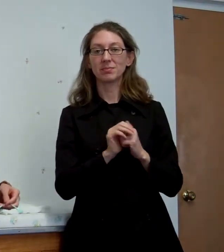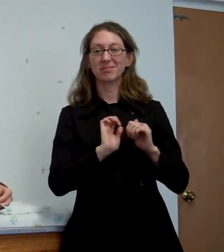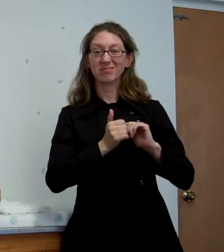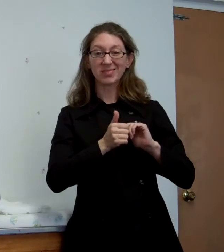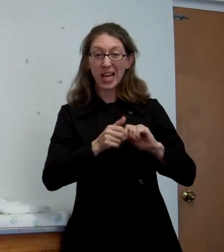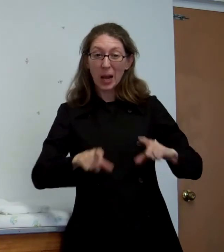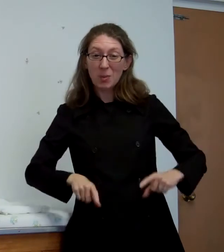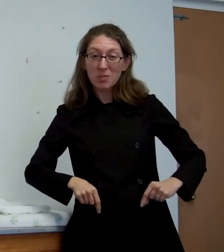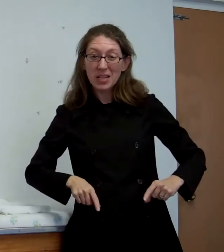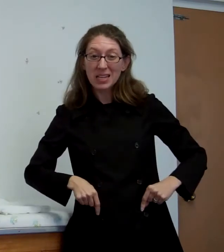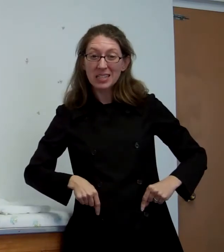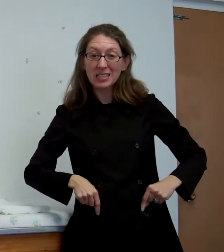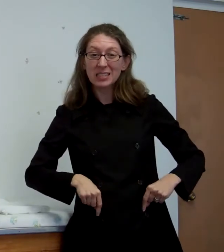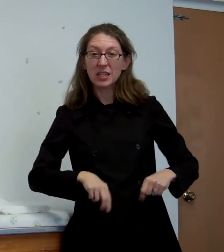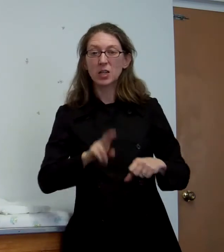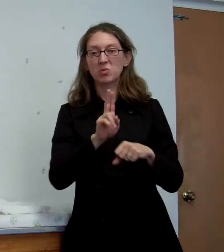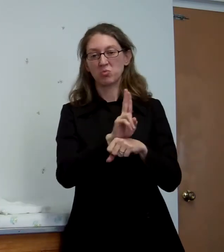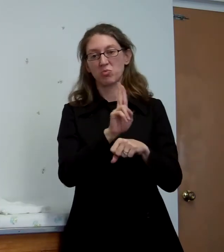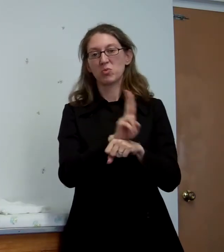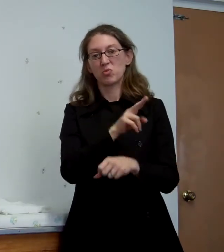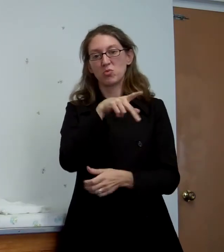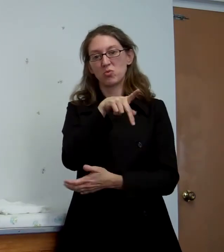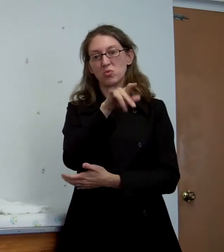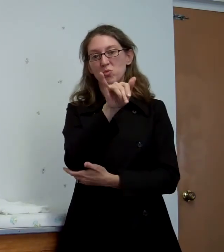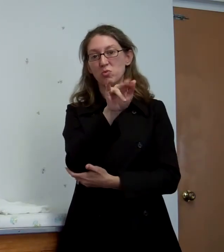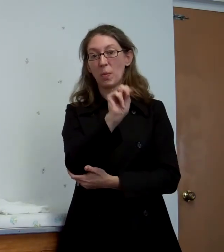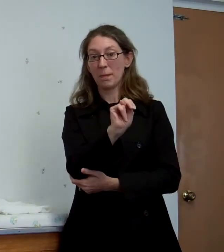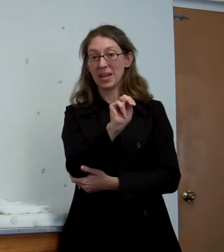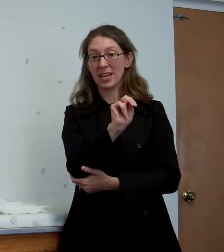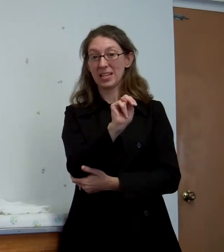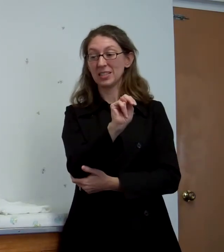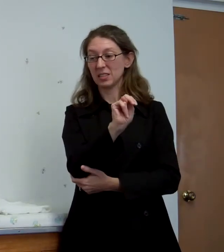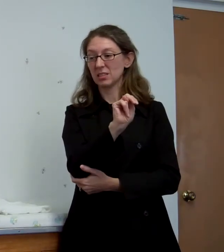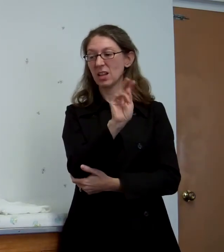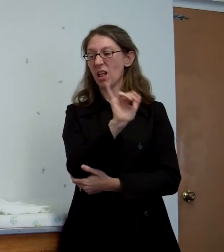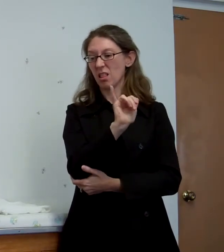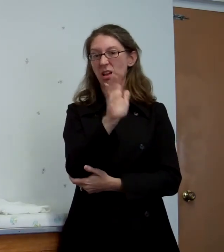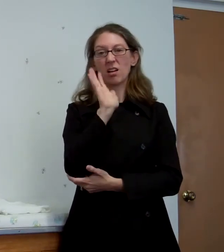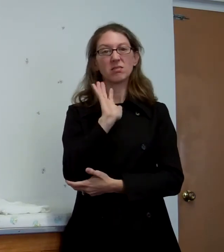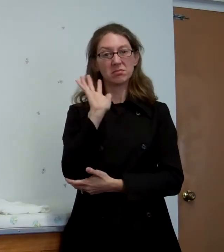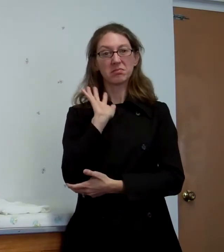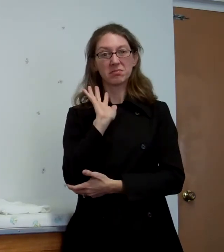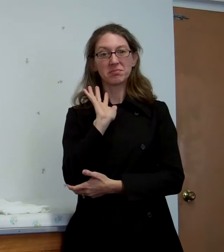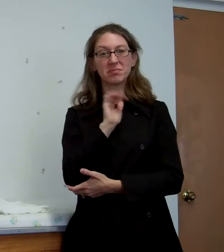To pin on a flat, you could use diaper pins